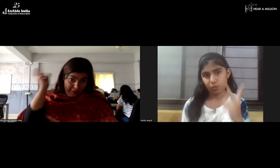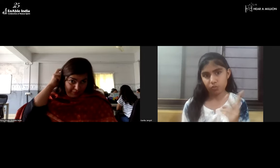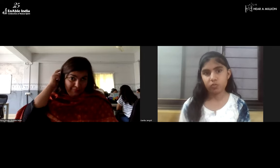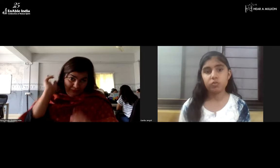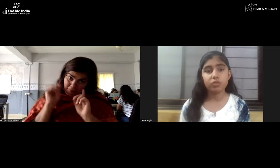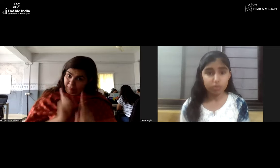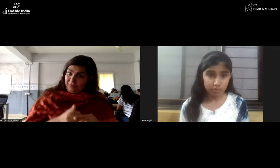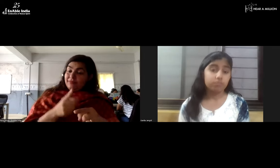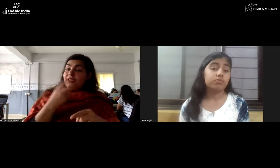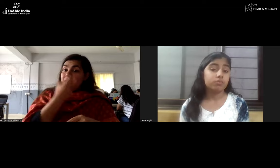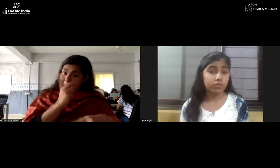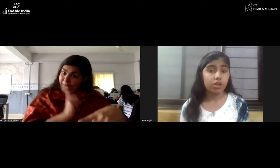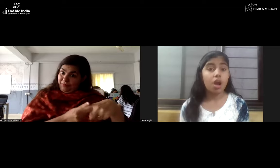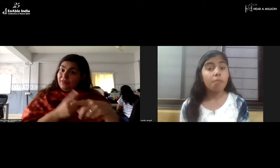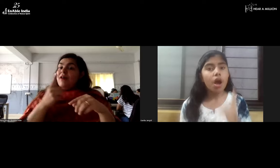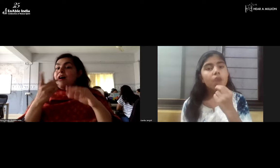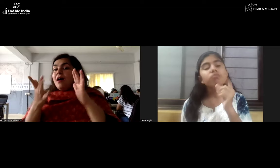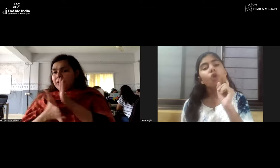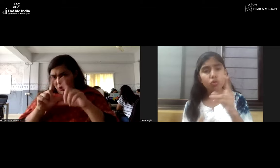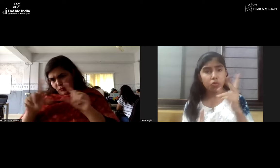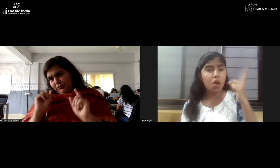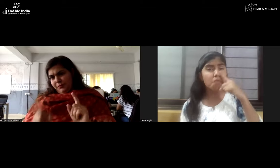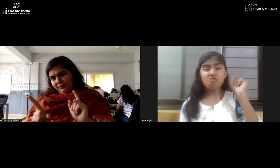now in Pune, Maharashtra.